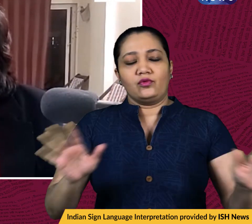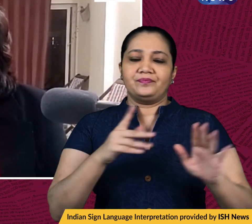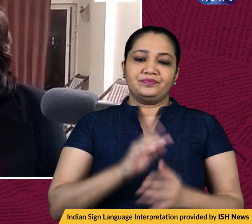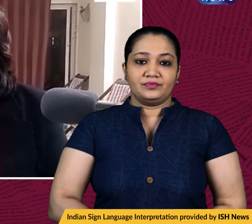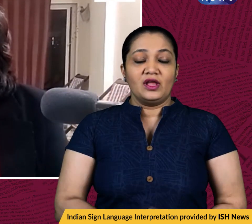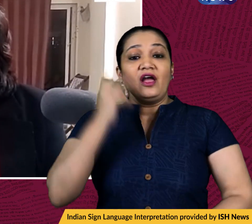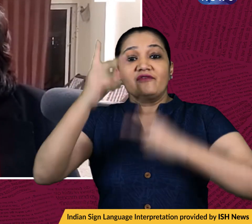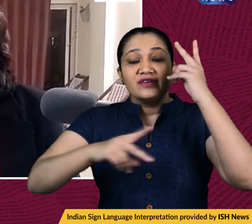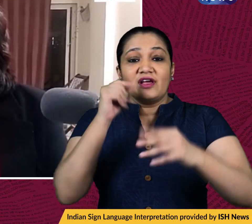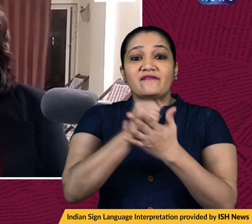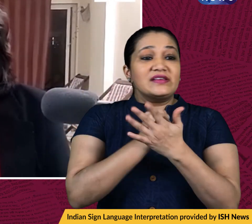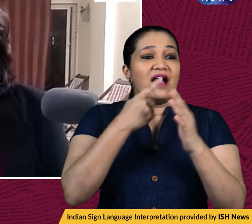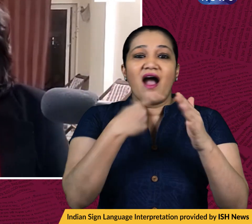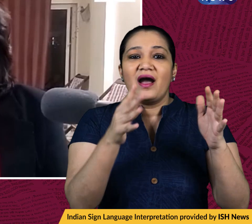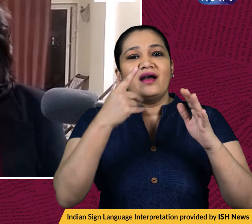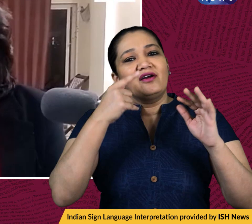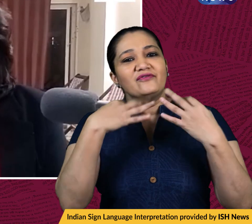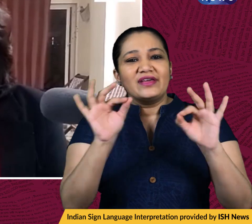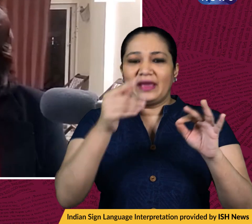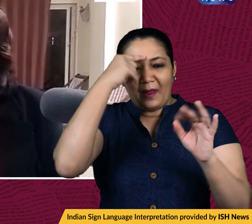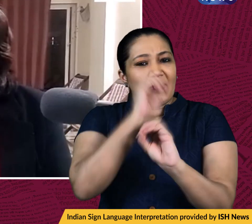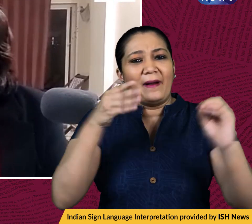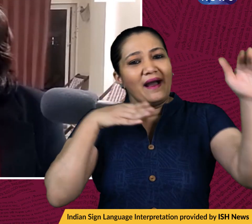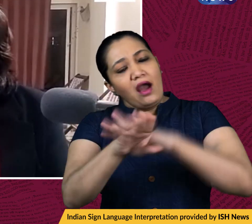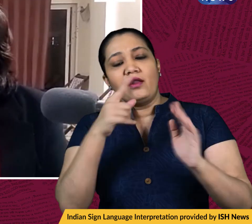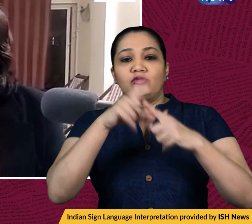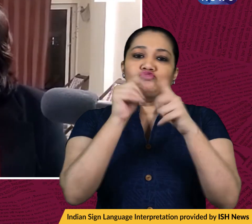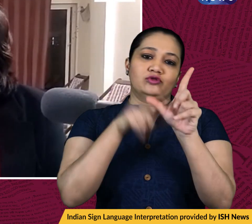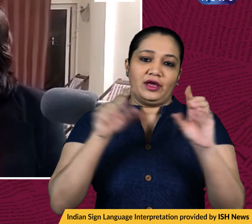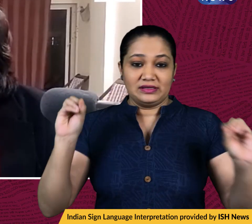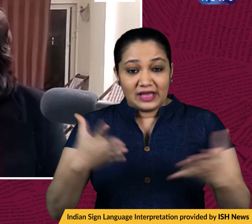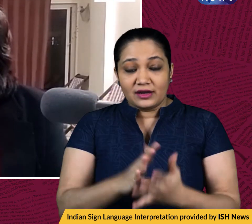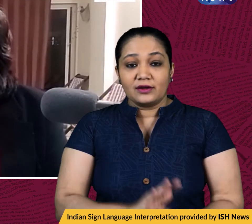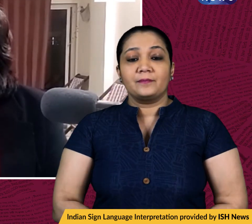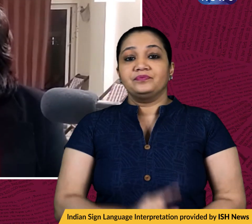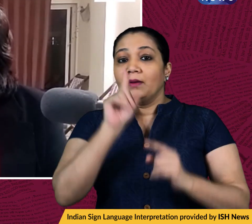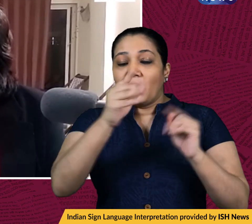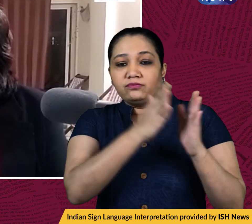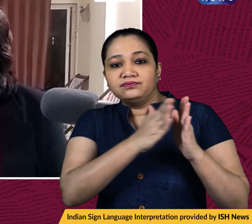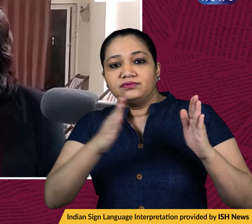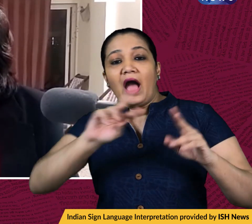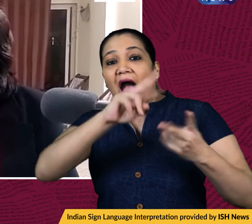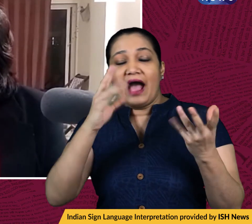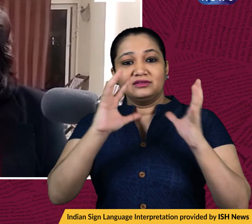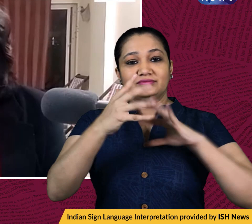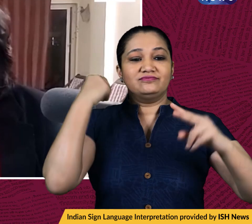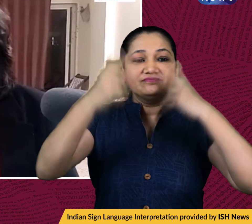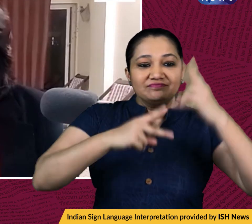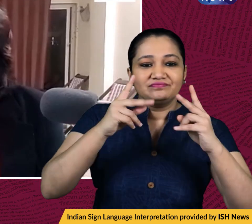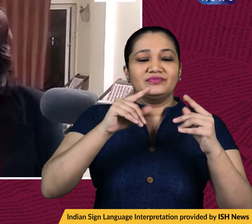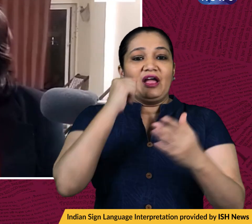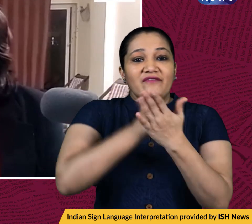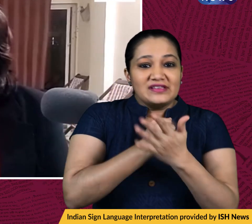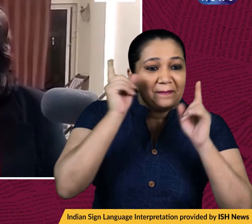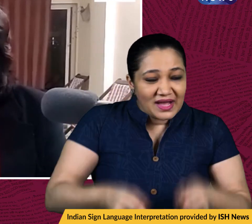facilities. Tourists from visa-free countries will be allowed from July. The borders will also remain closed for